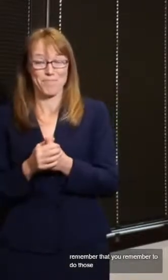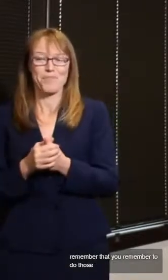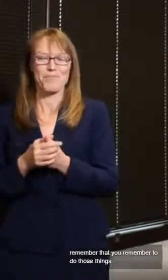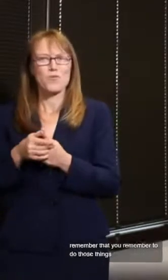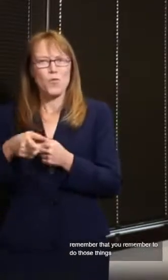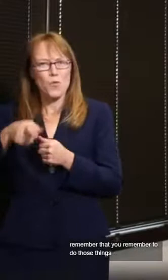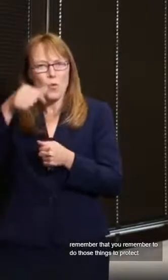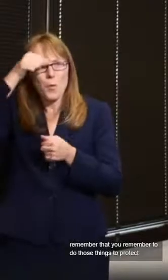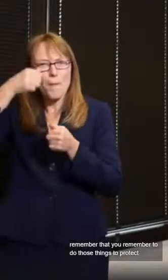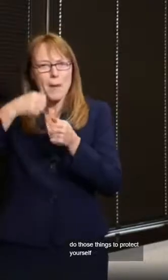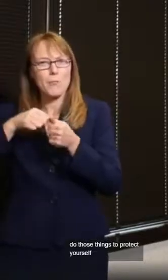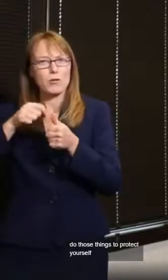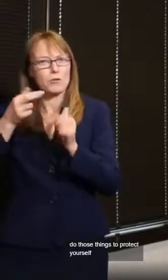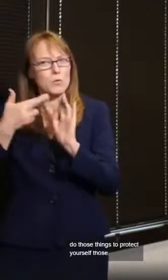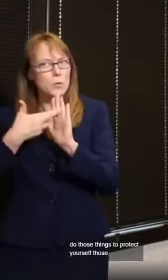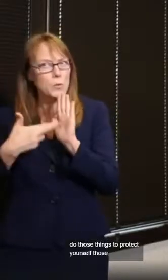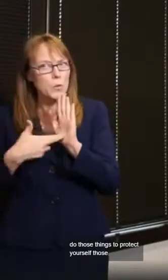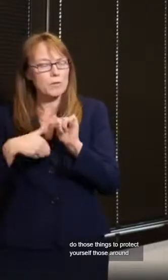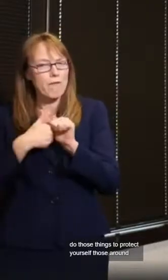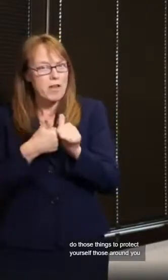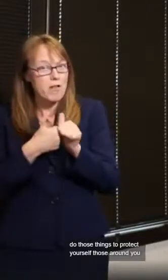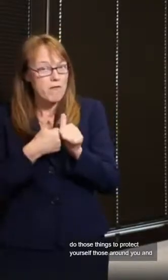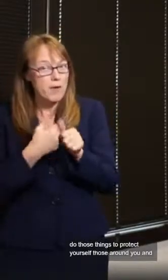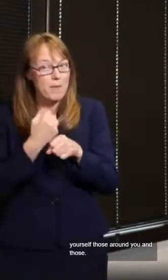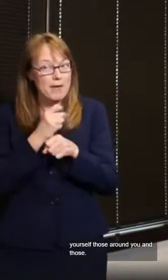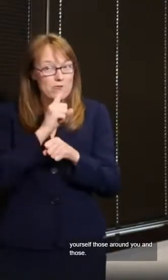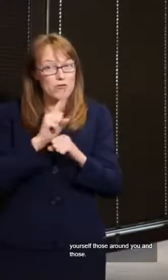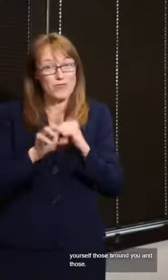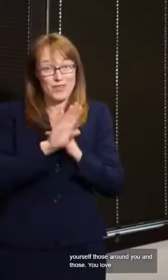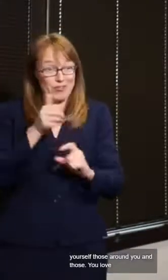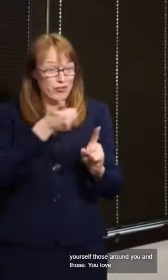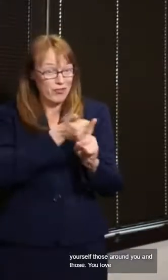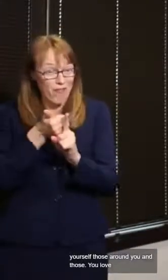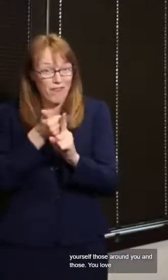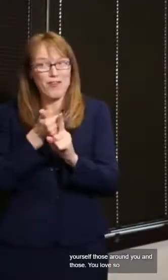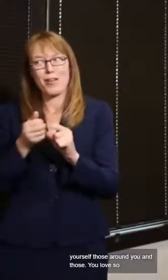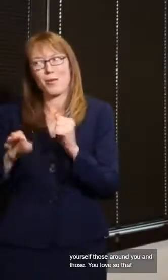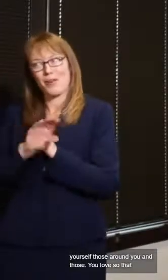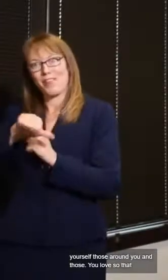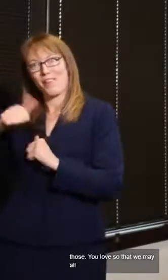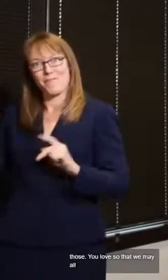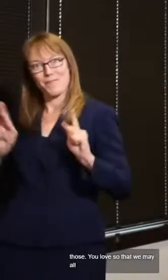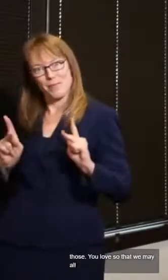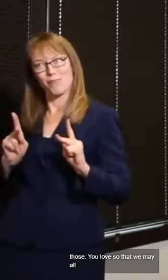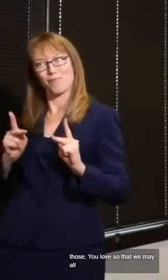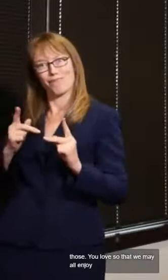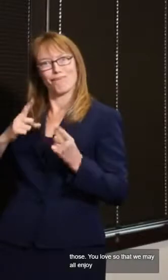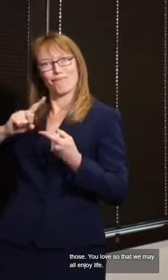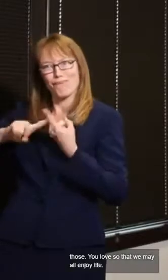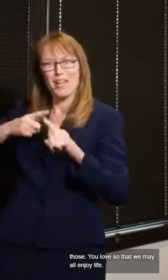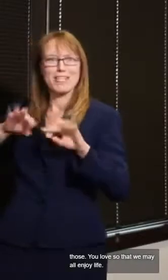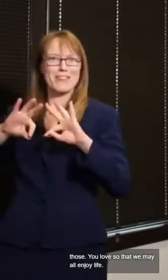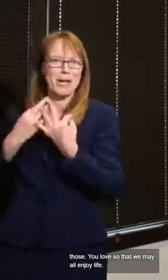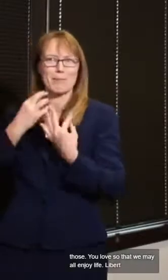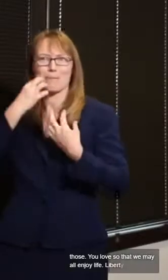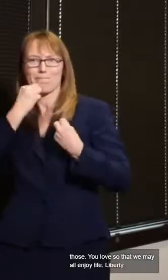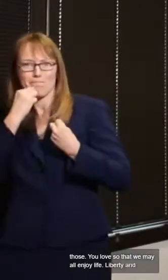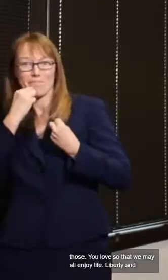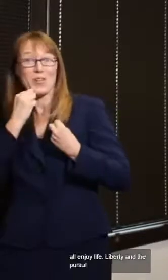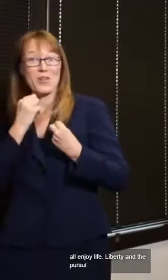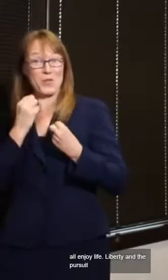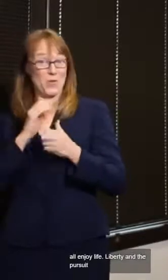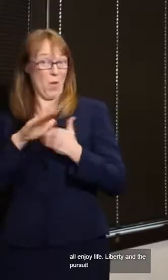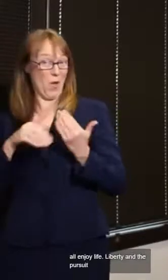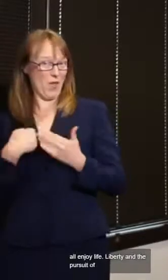to protect yourself, those around you, and those that you love, so that we may all enjoy life, liberty, and the pursuit